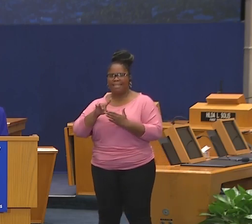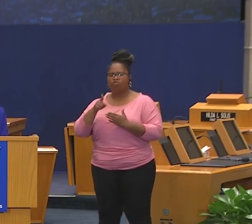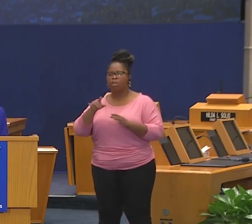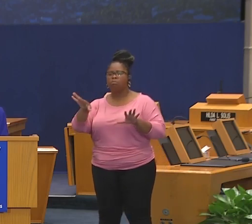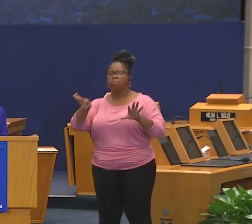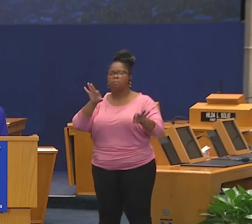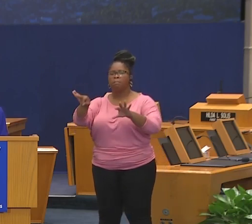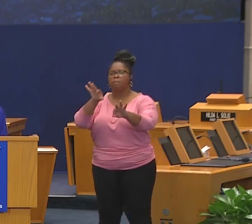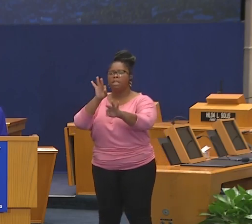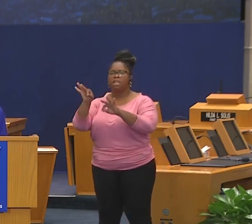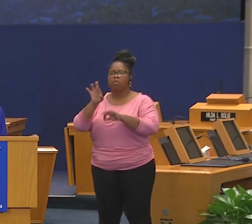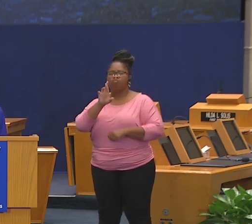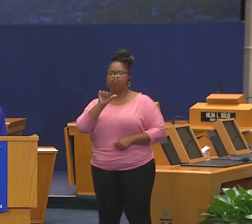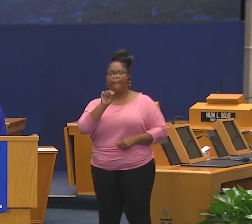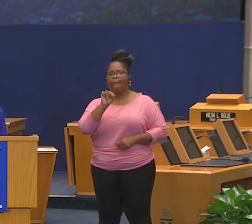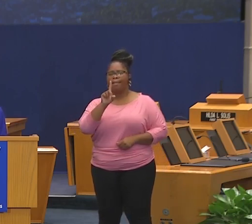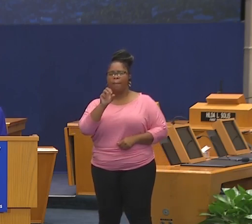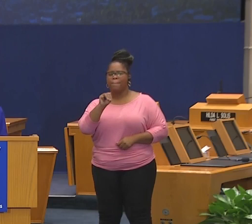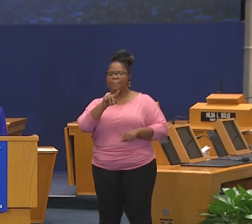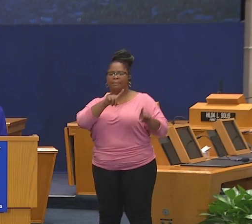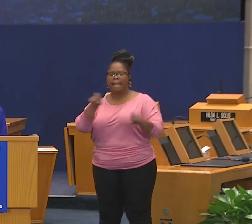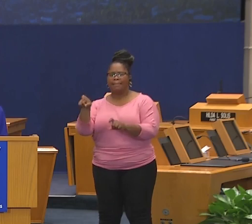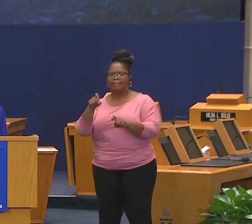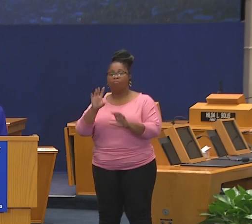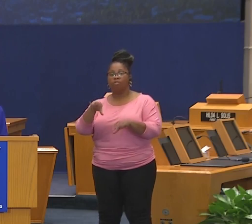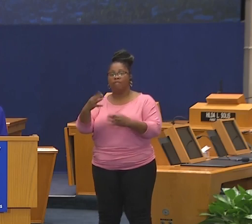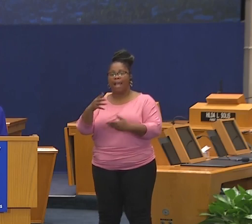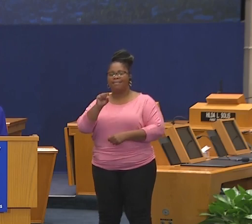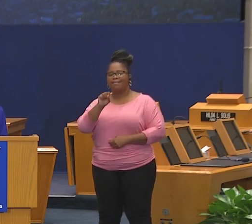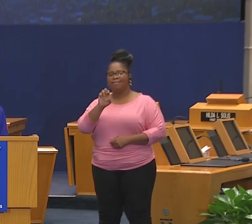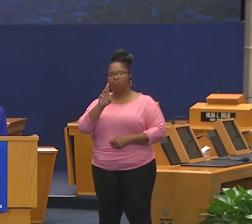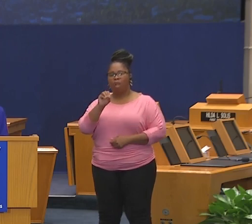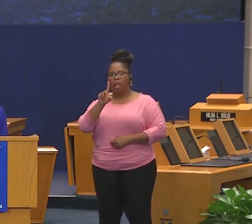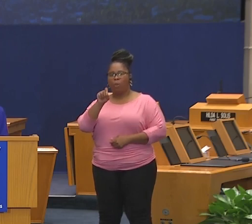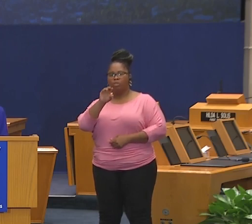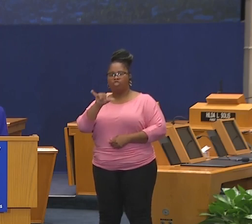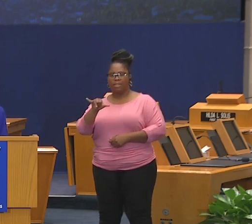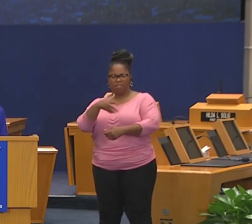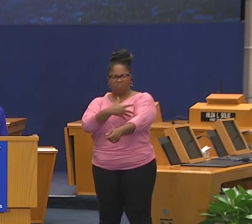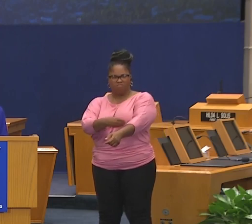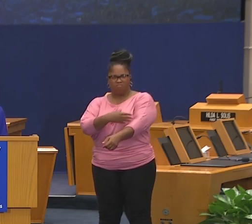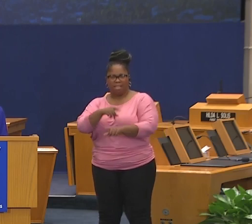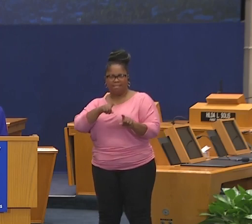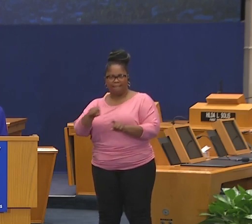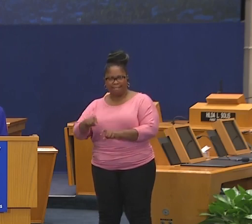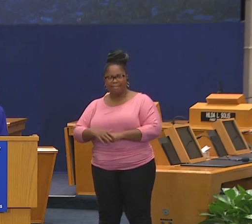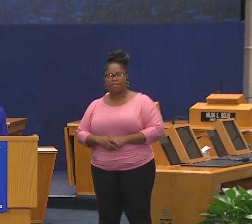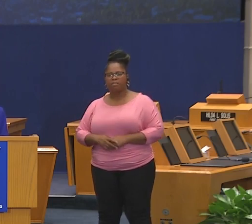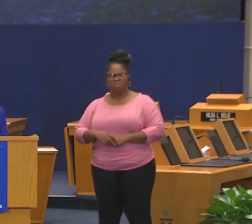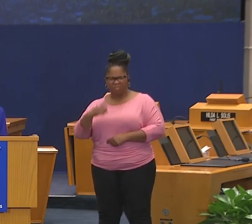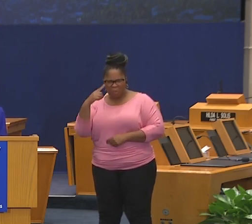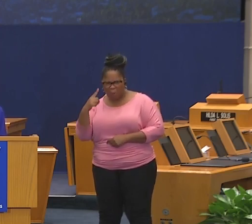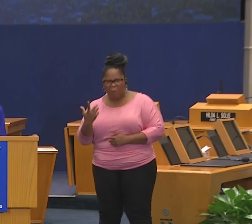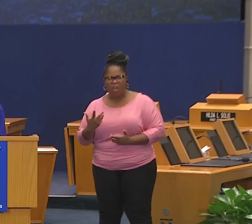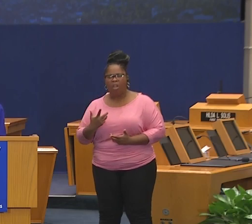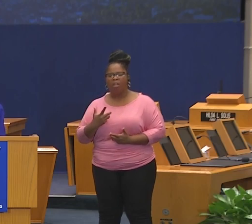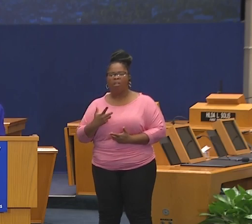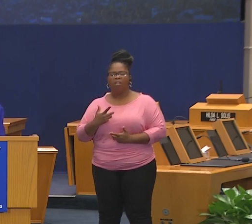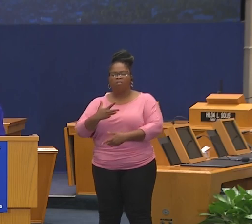LA County residents with a serology test. And what we'll learn from these tests is who has, at some point,